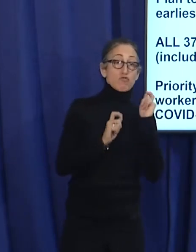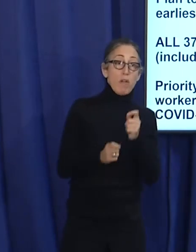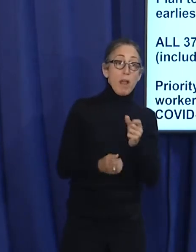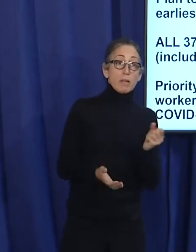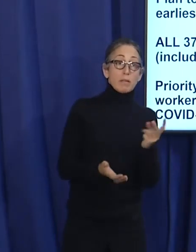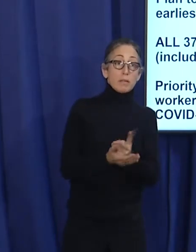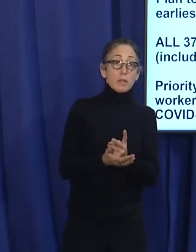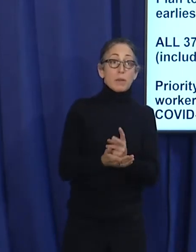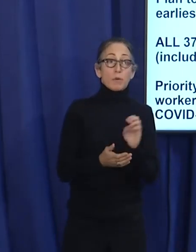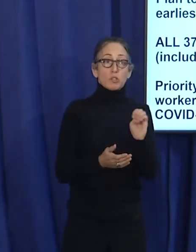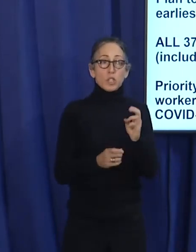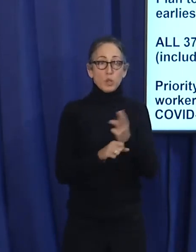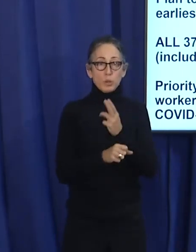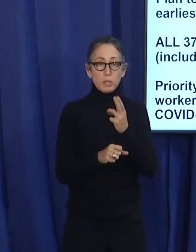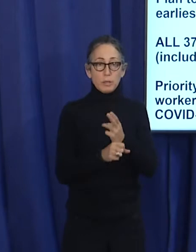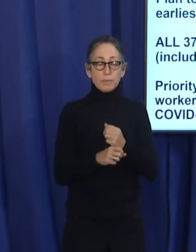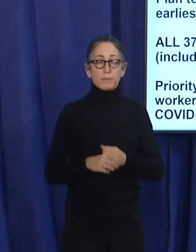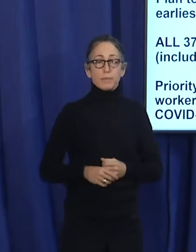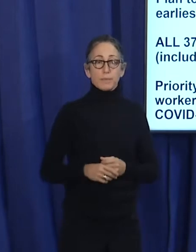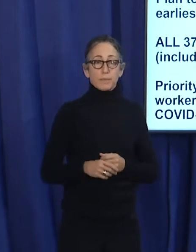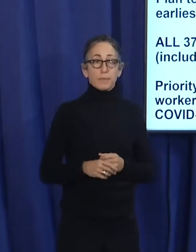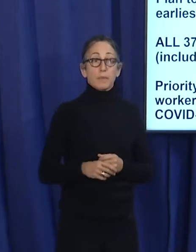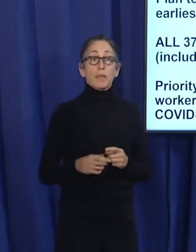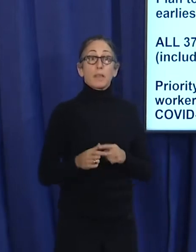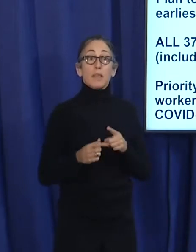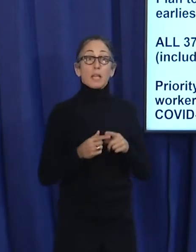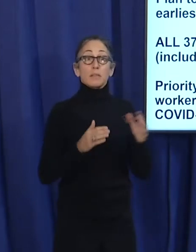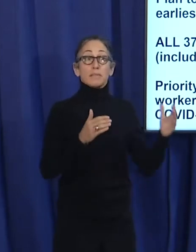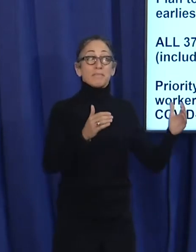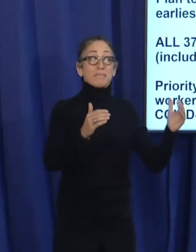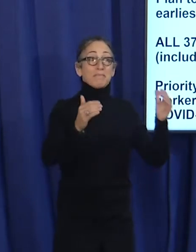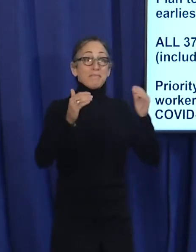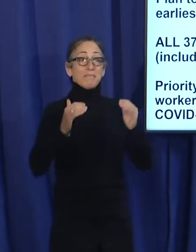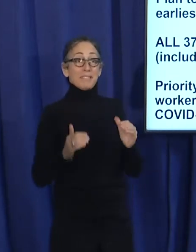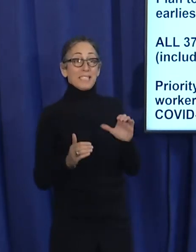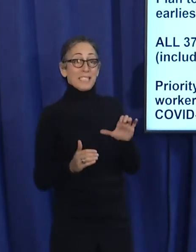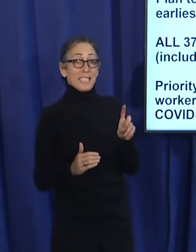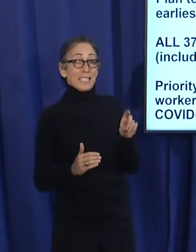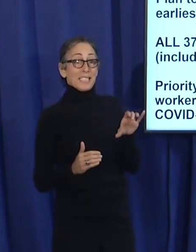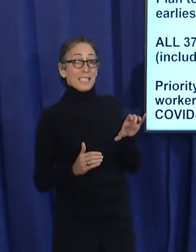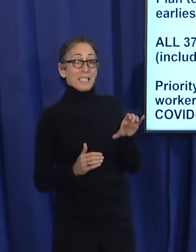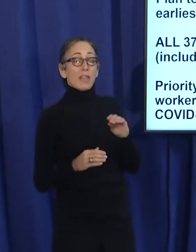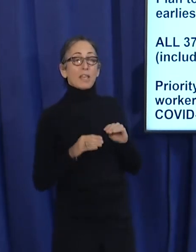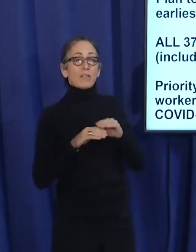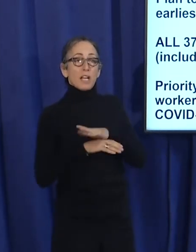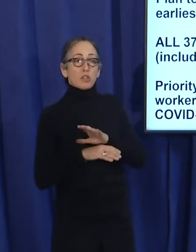use authorization. Then the CDC meets through a group called the Advisory